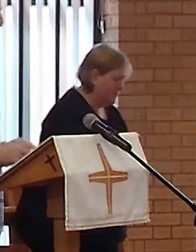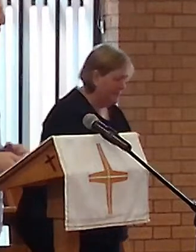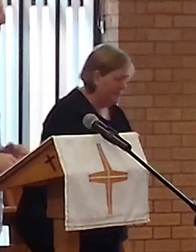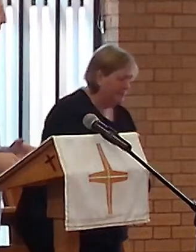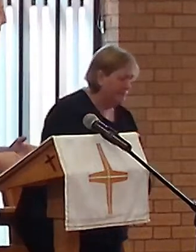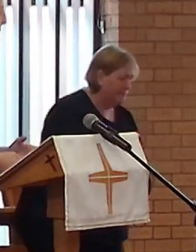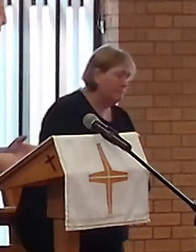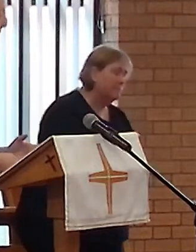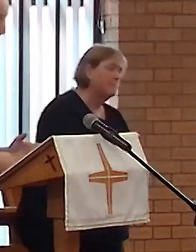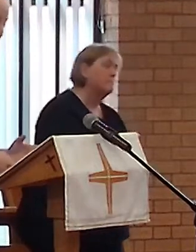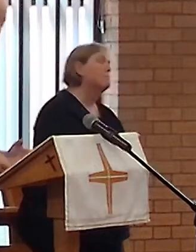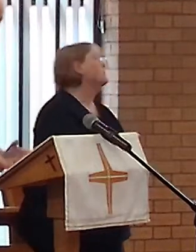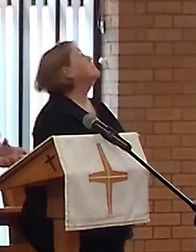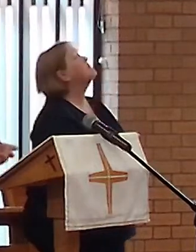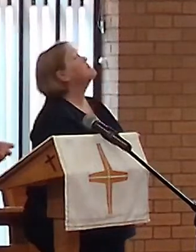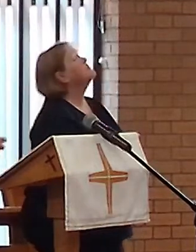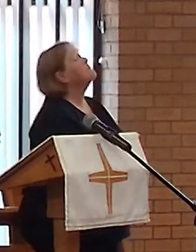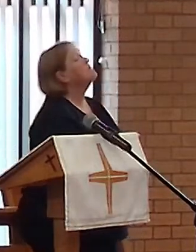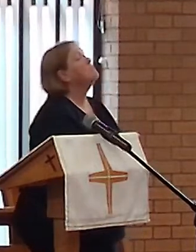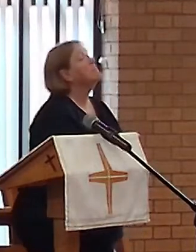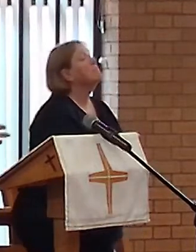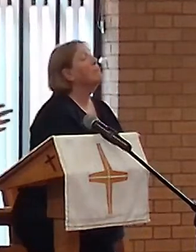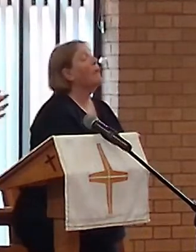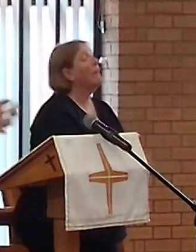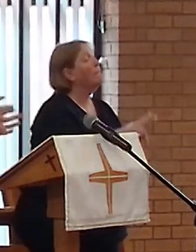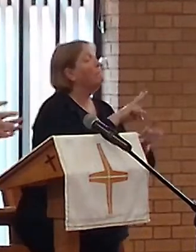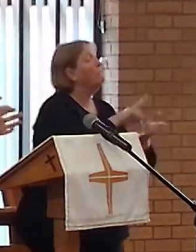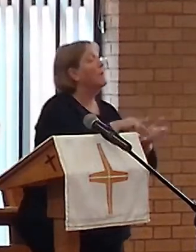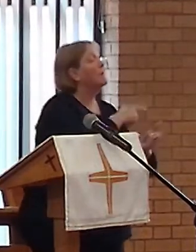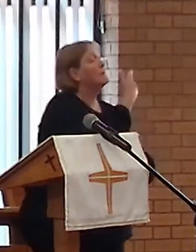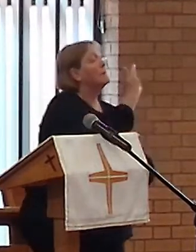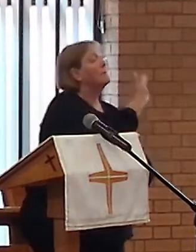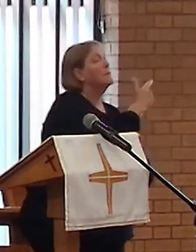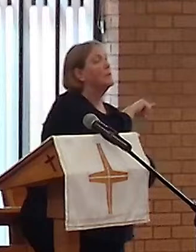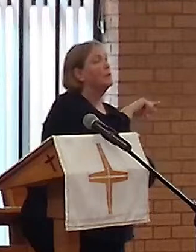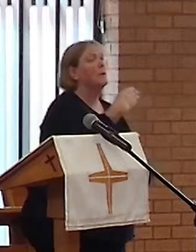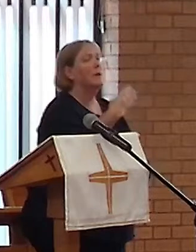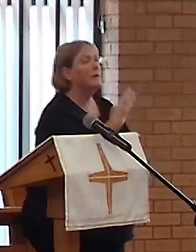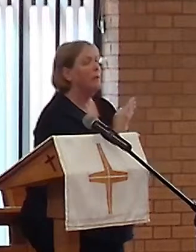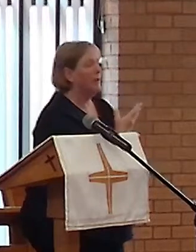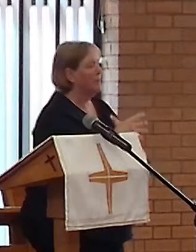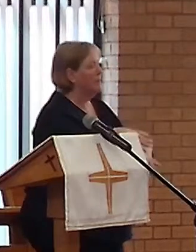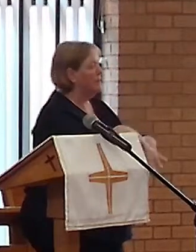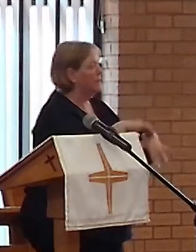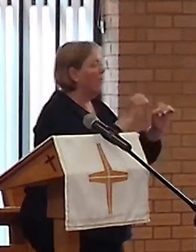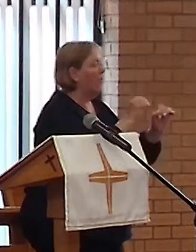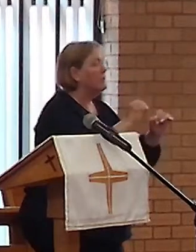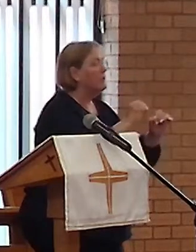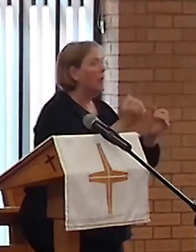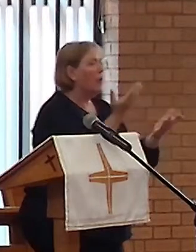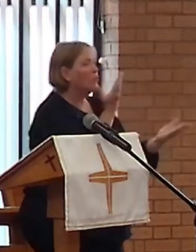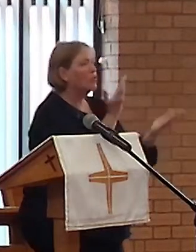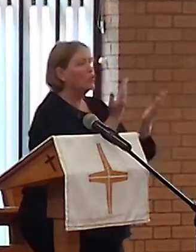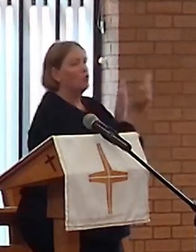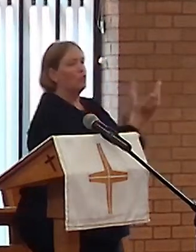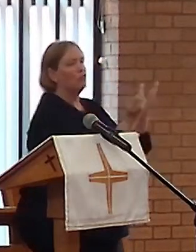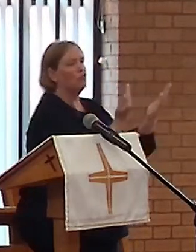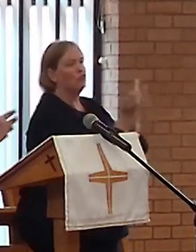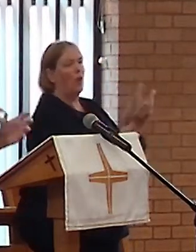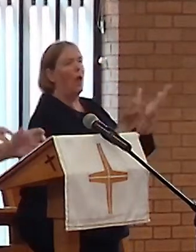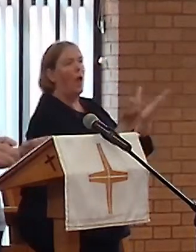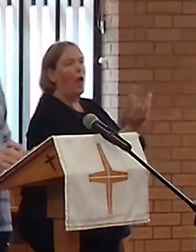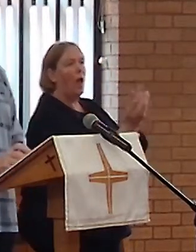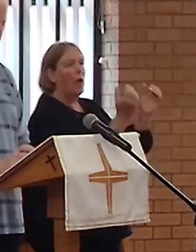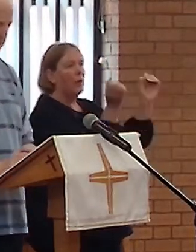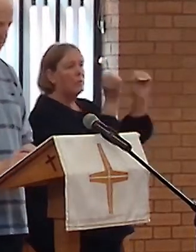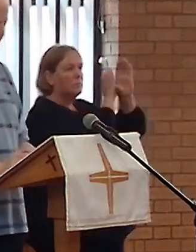Paul begins in verses 17 to 19, again with this contrast picture. The before and after. He highlights